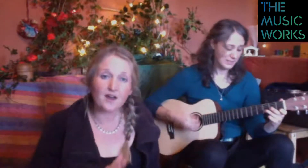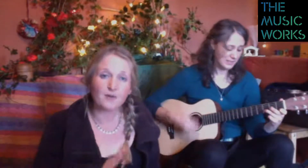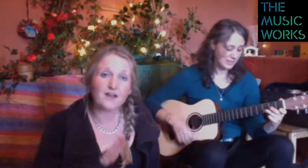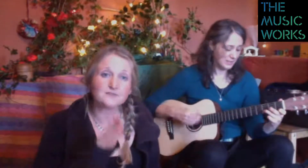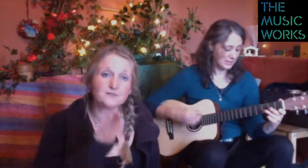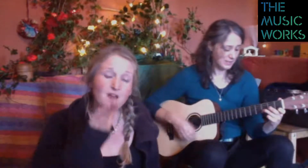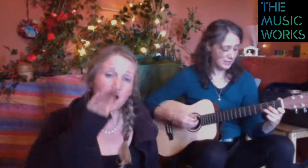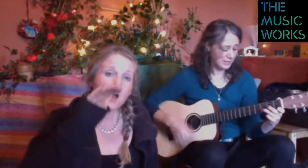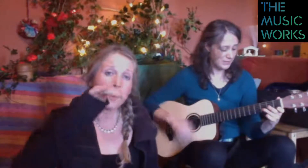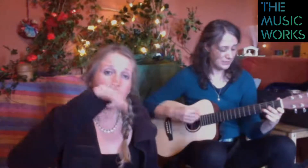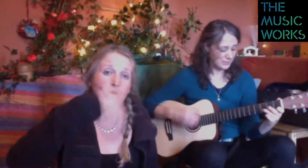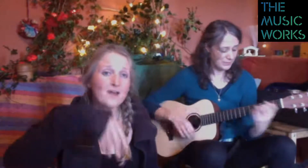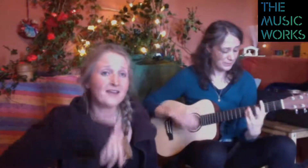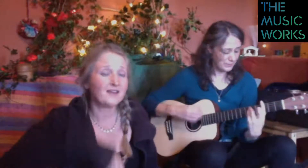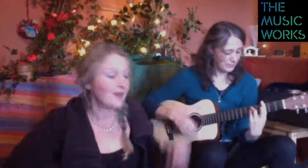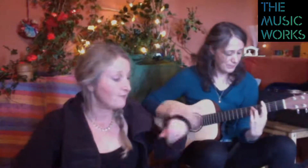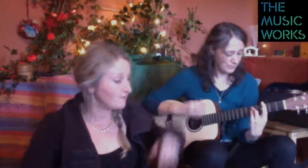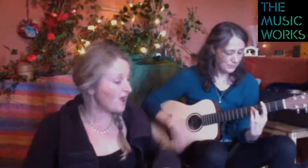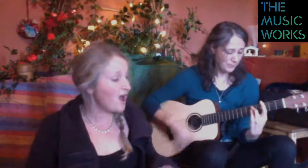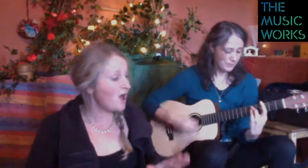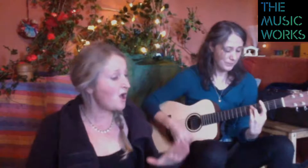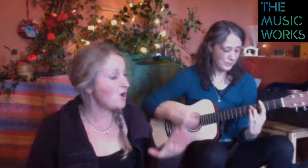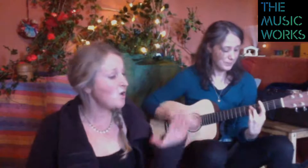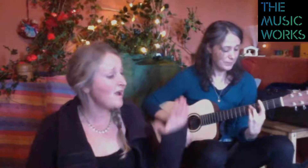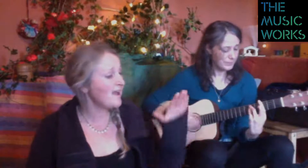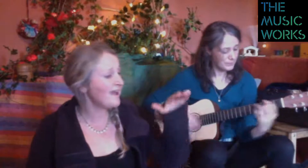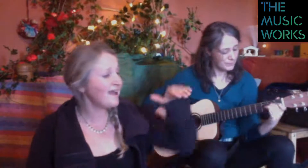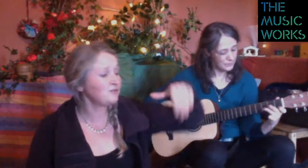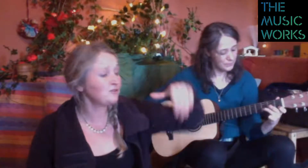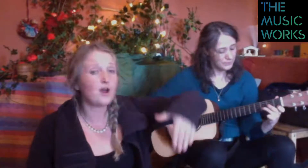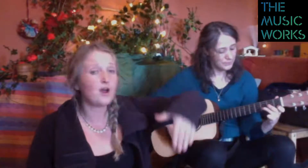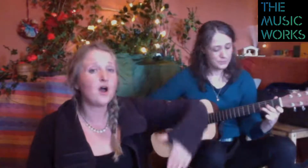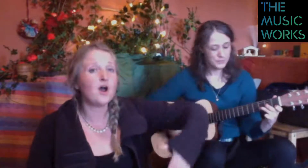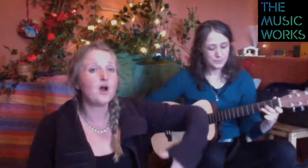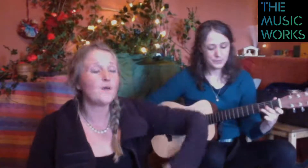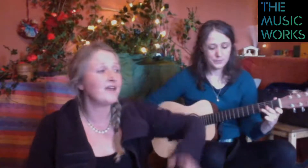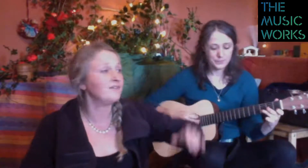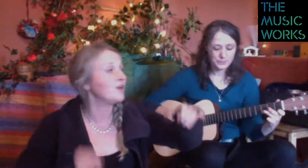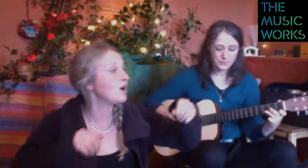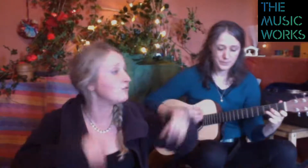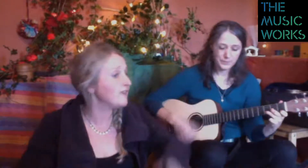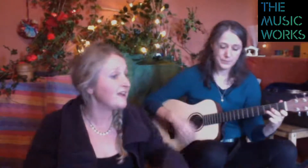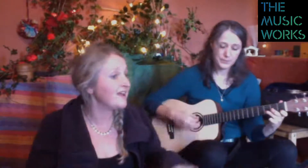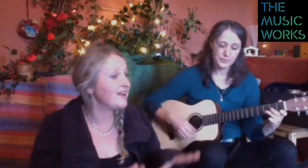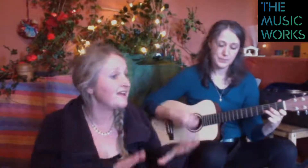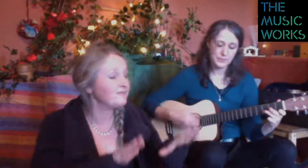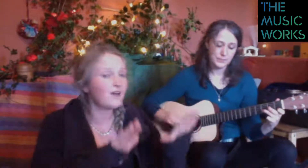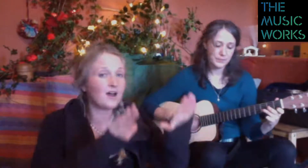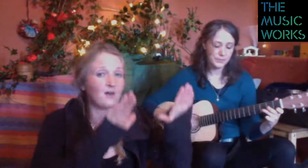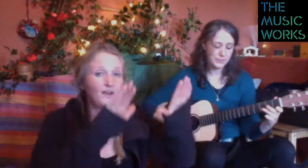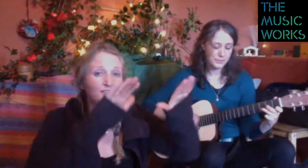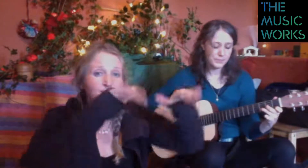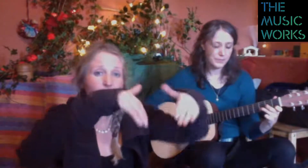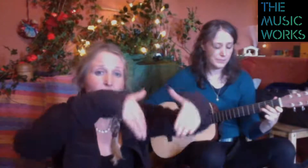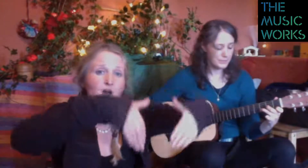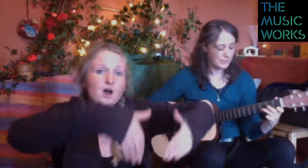is flowing, flowing and flowing. The river is